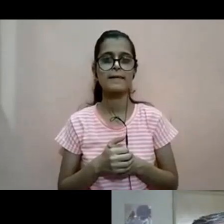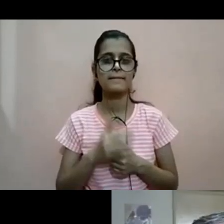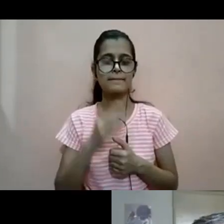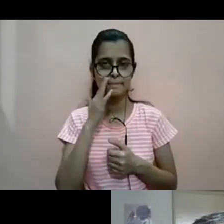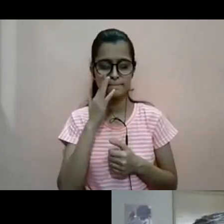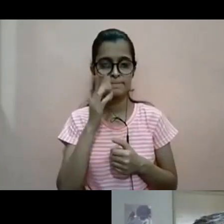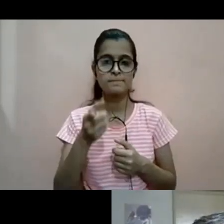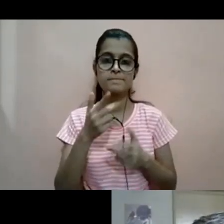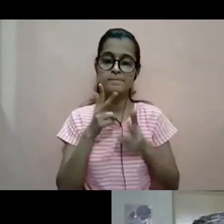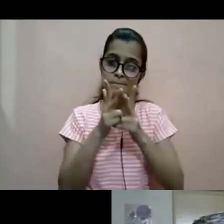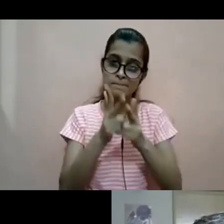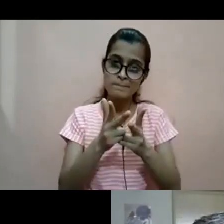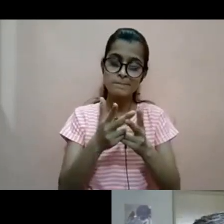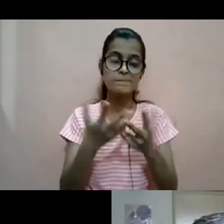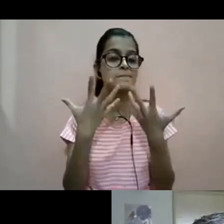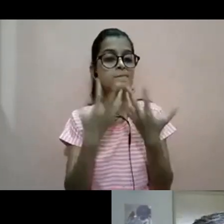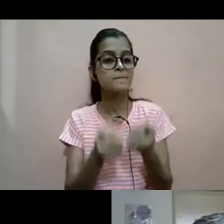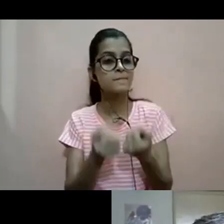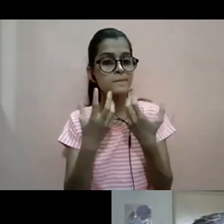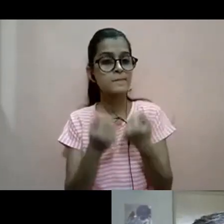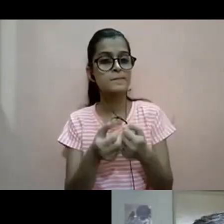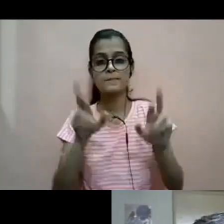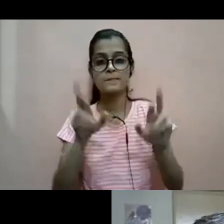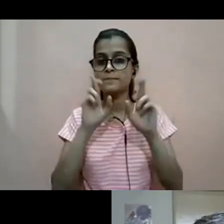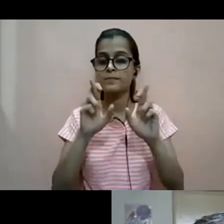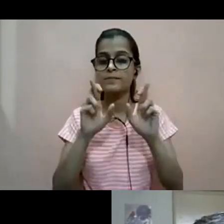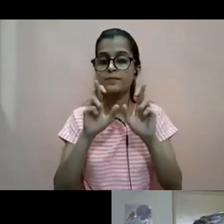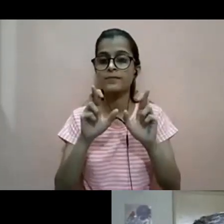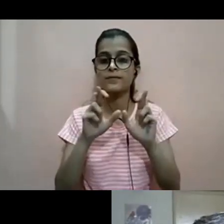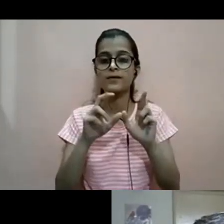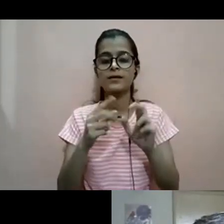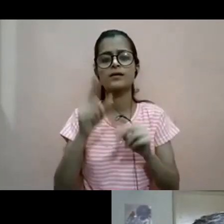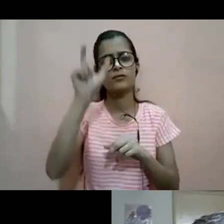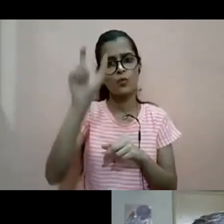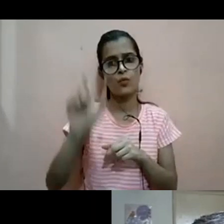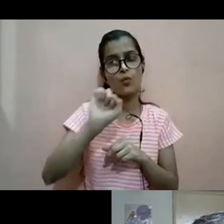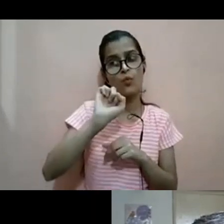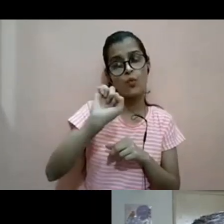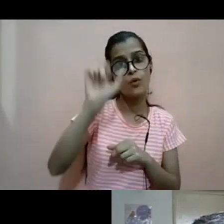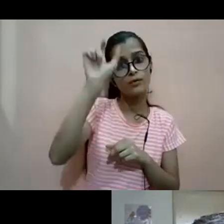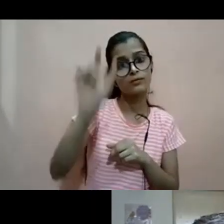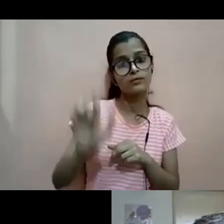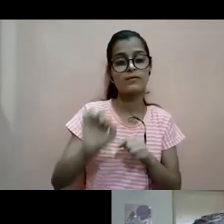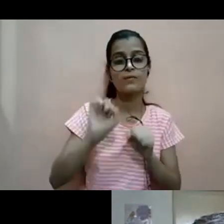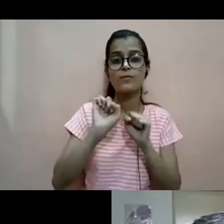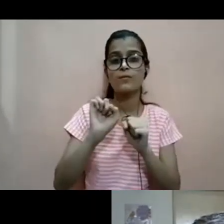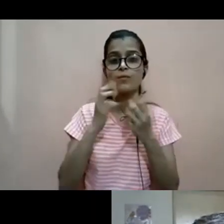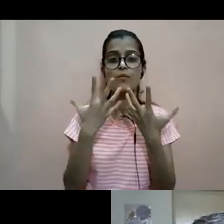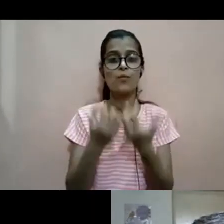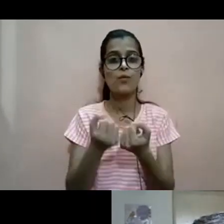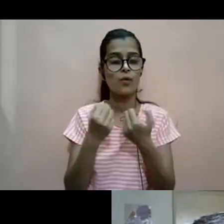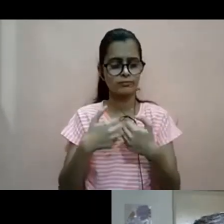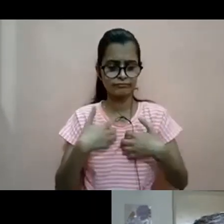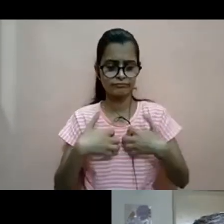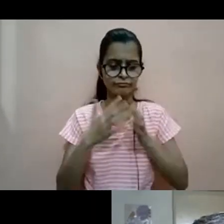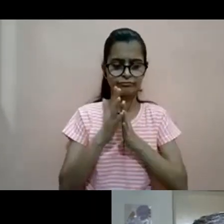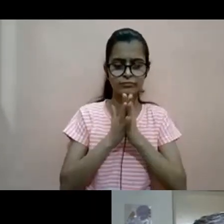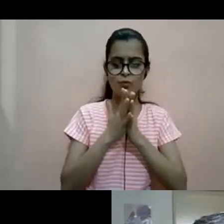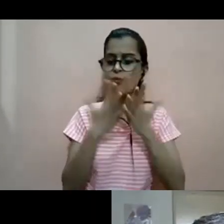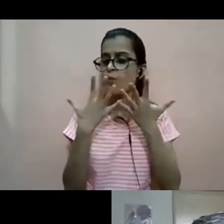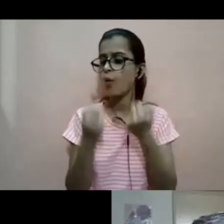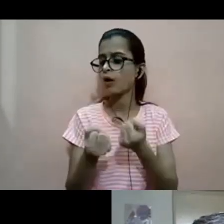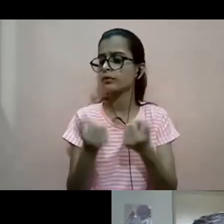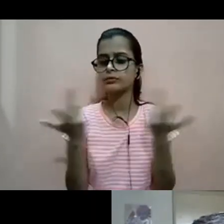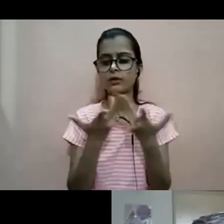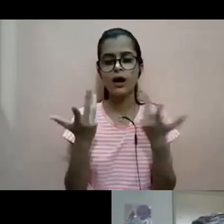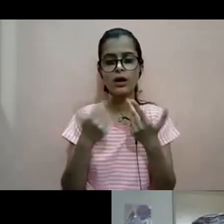seems to me that our desire seems to be increasingly individualistic, where people are more interested in improving